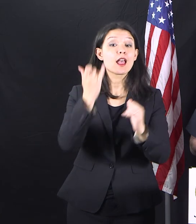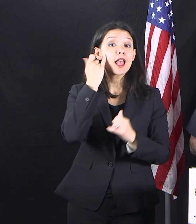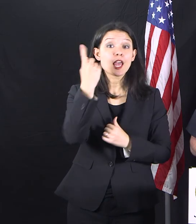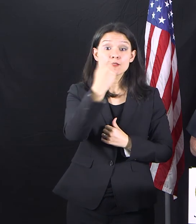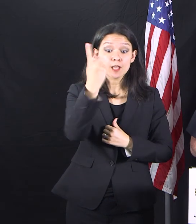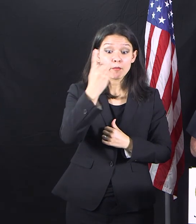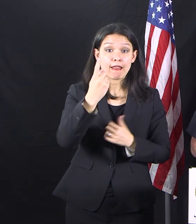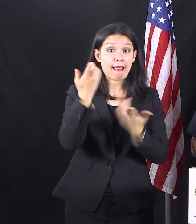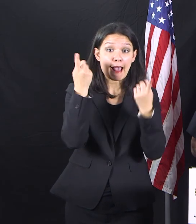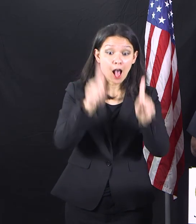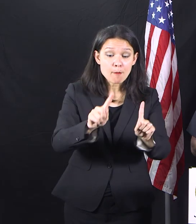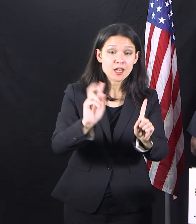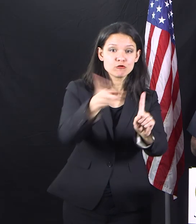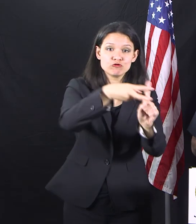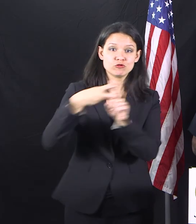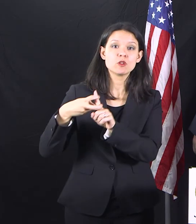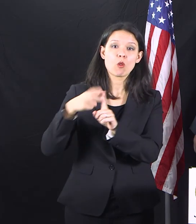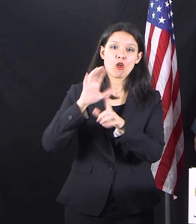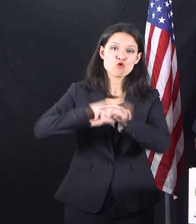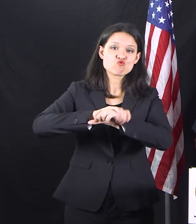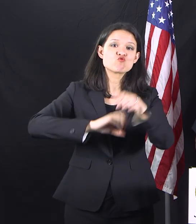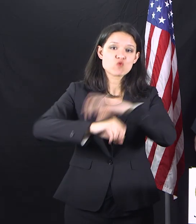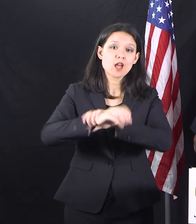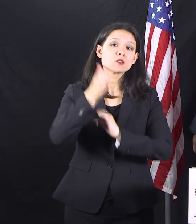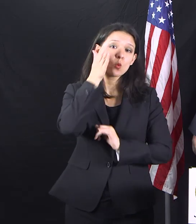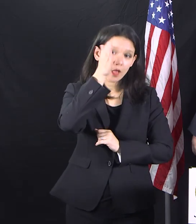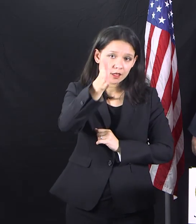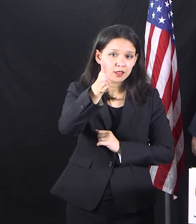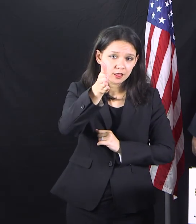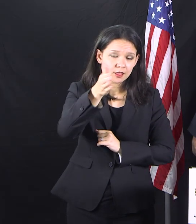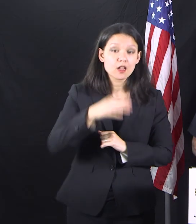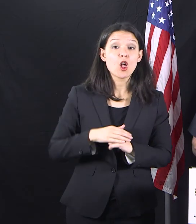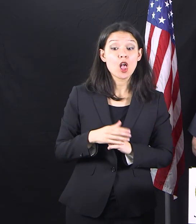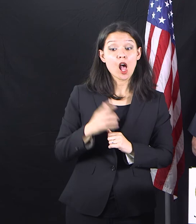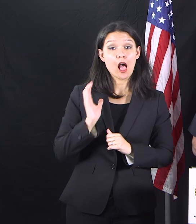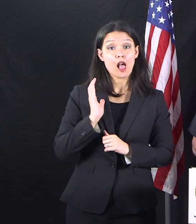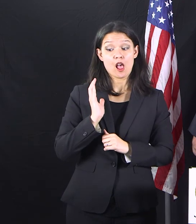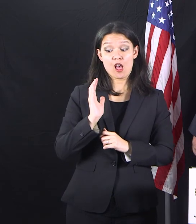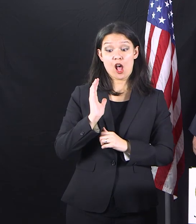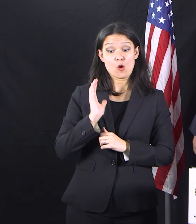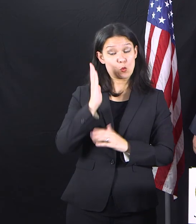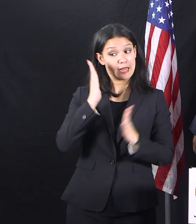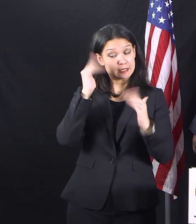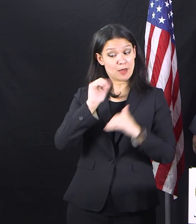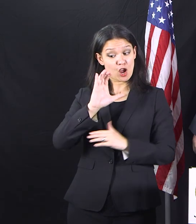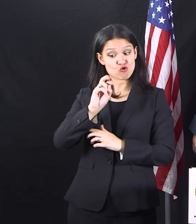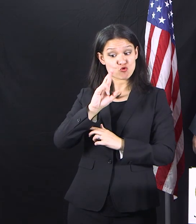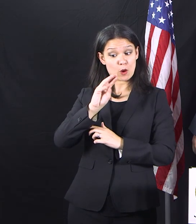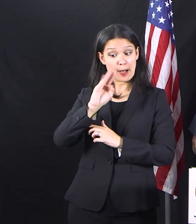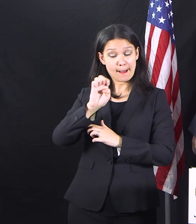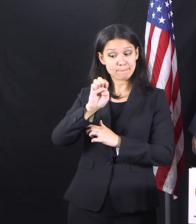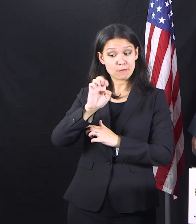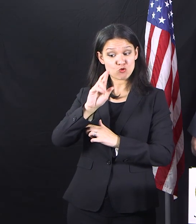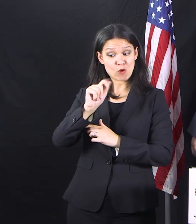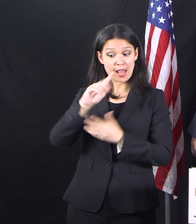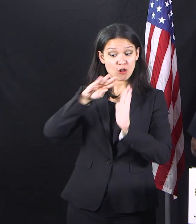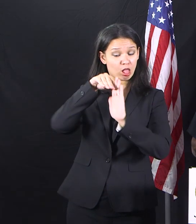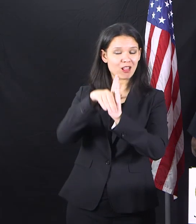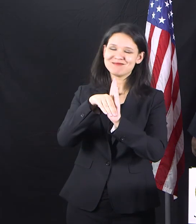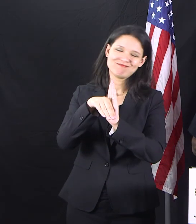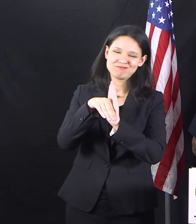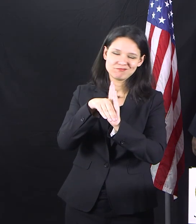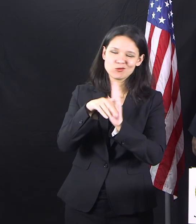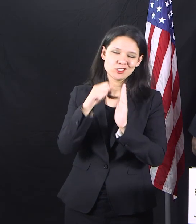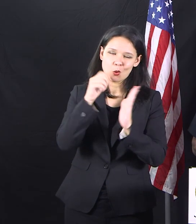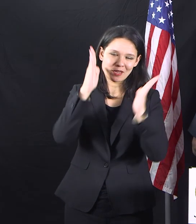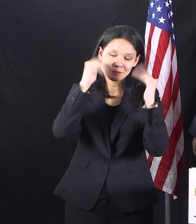the crime rate going down because of this. Although the good men and women of Fort Worth are adhering to the guidelines, the criminals do not, and we don't expect that that's